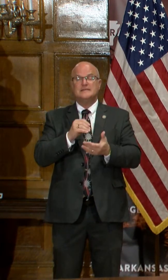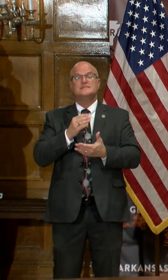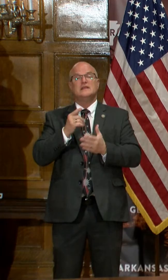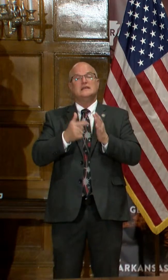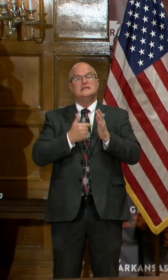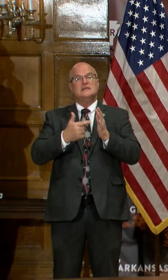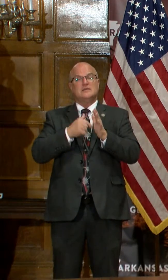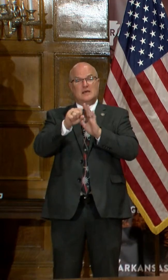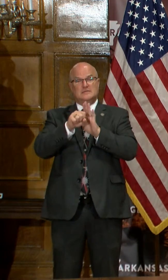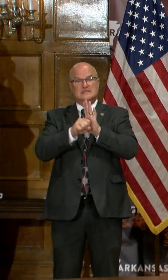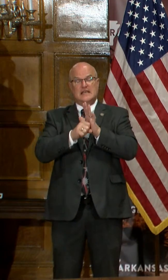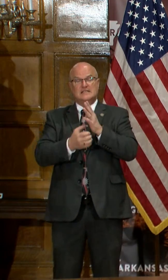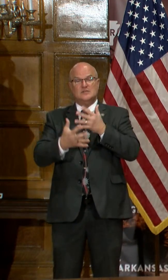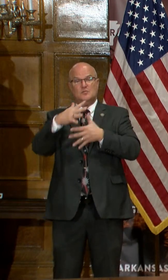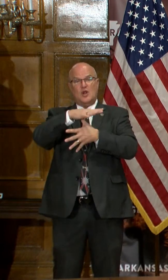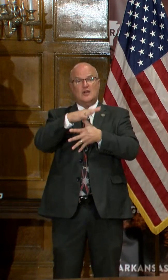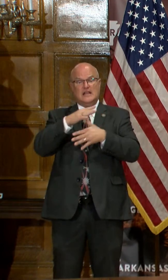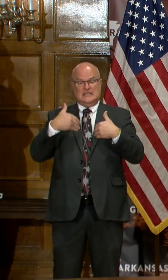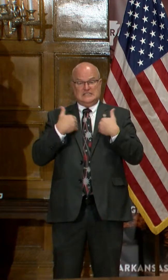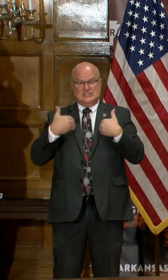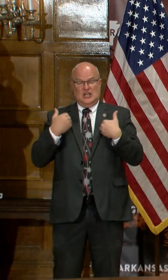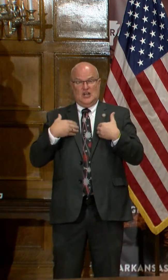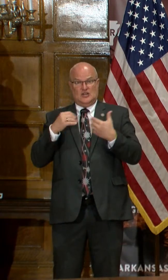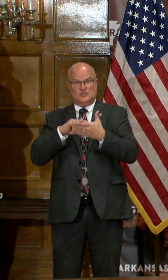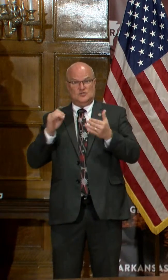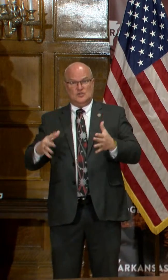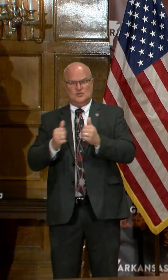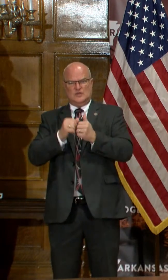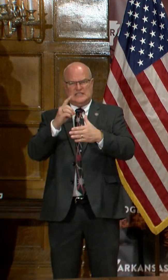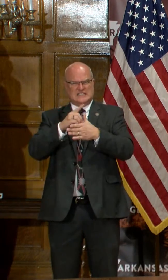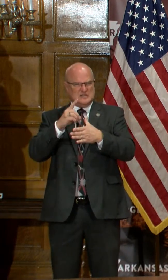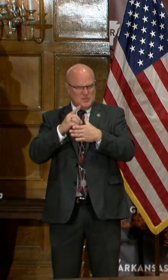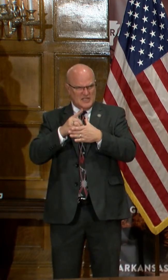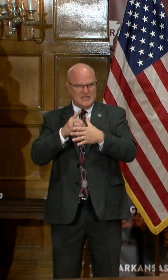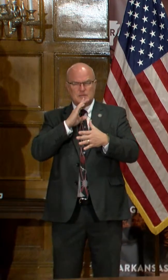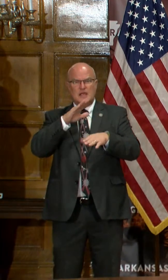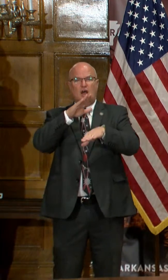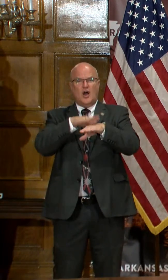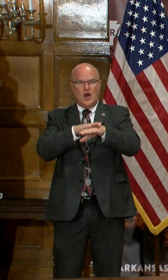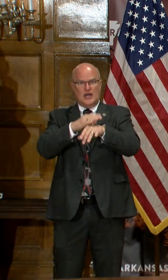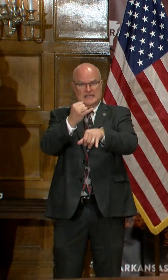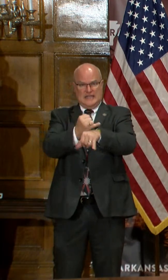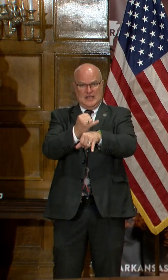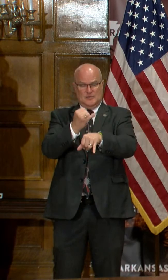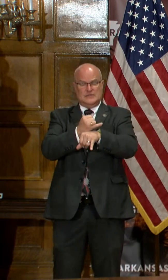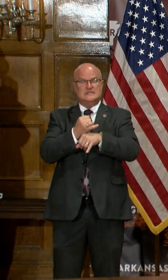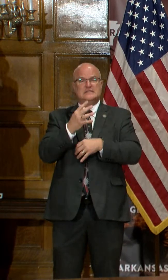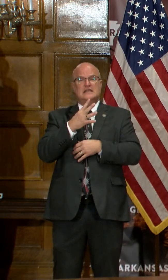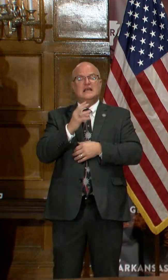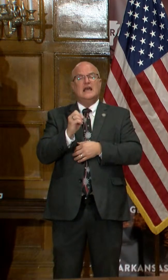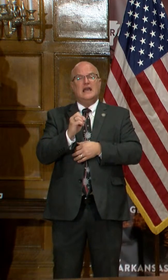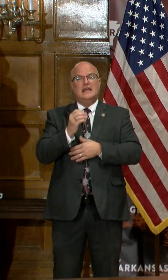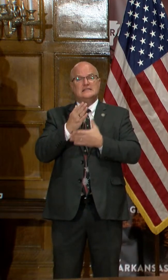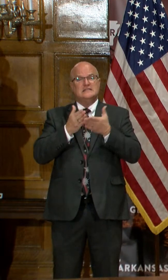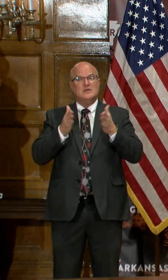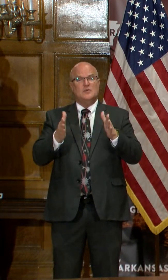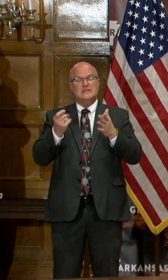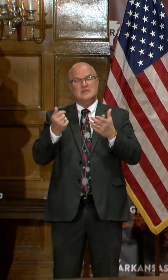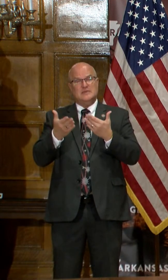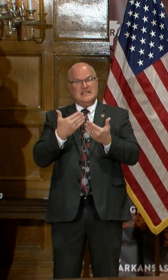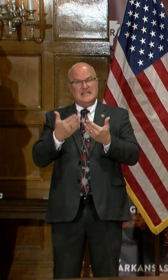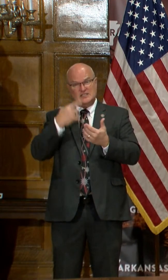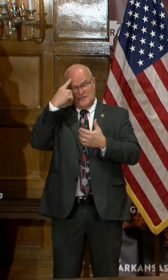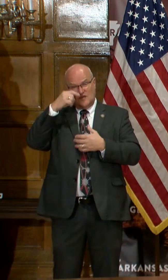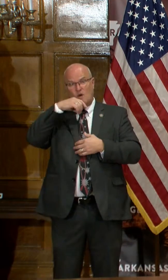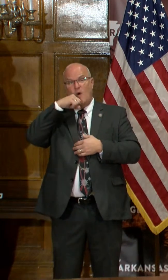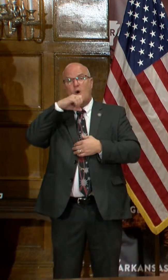where states are prioritizing younger students with disabilities to be on site. And in some ways, it's a little bit easier